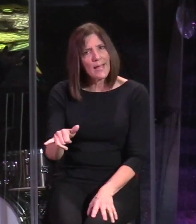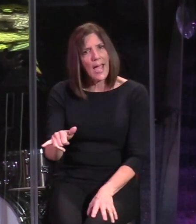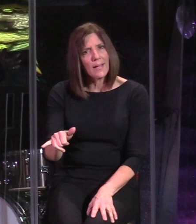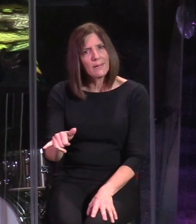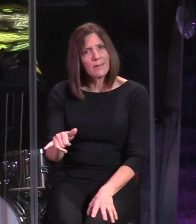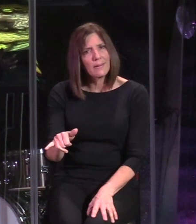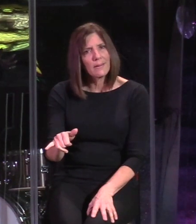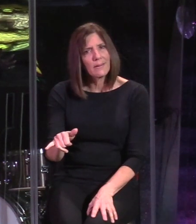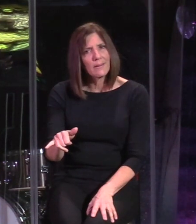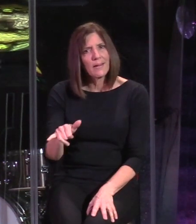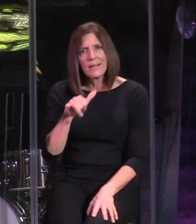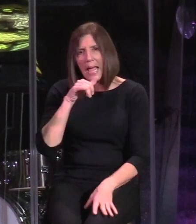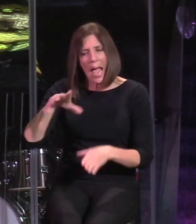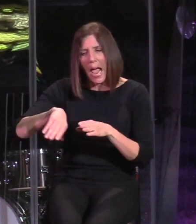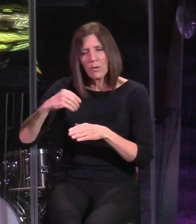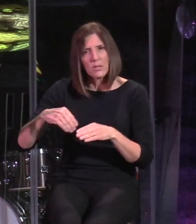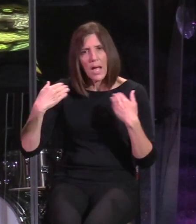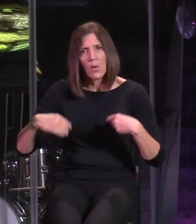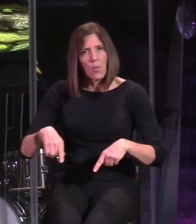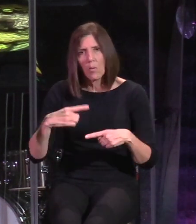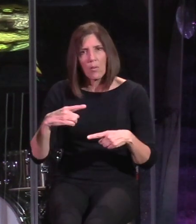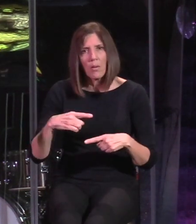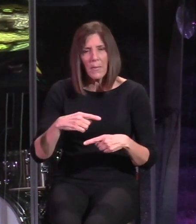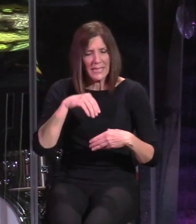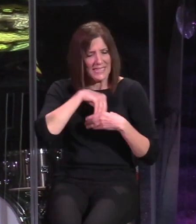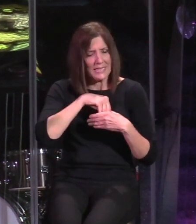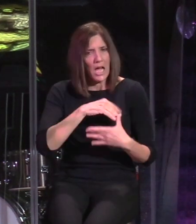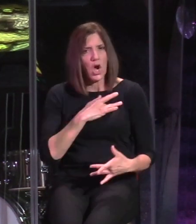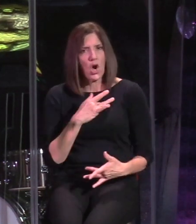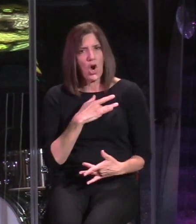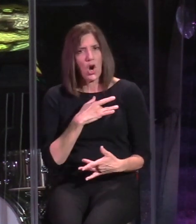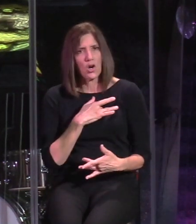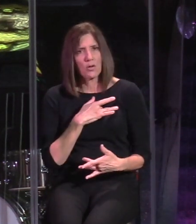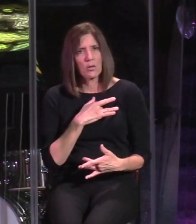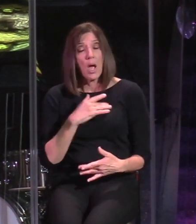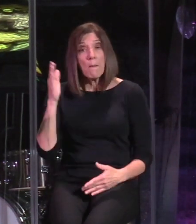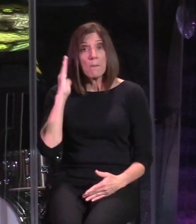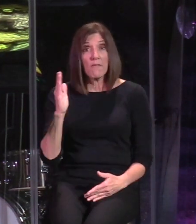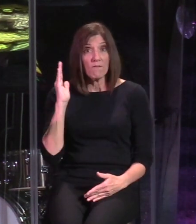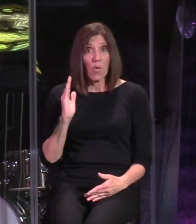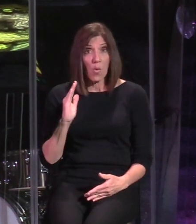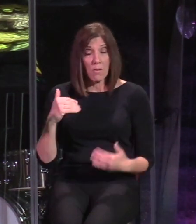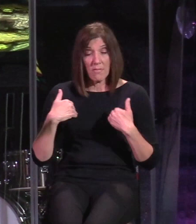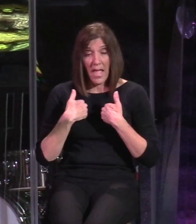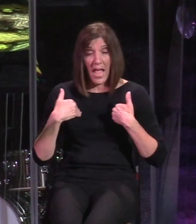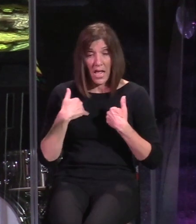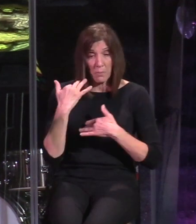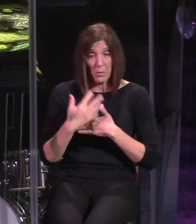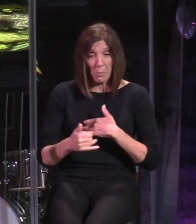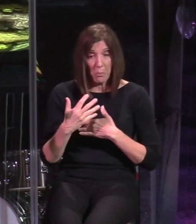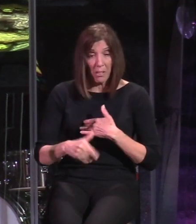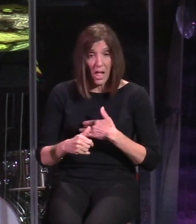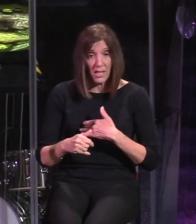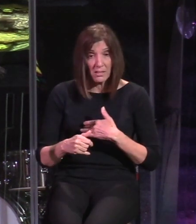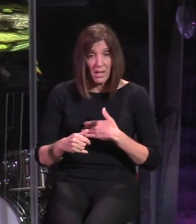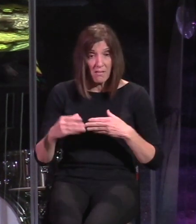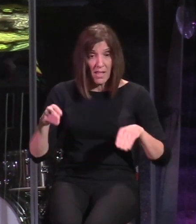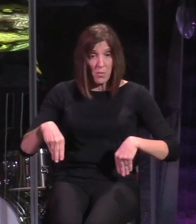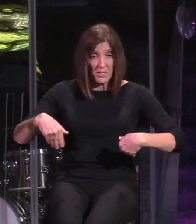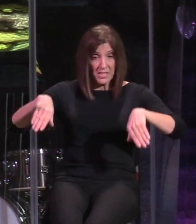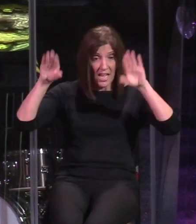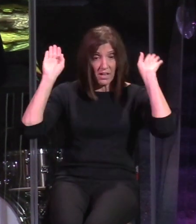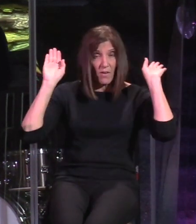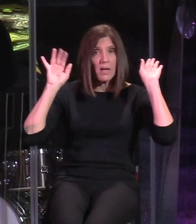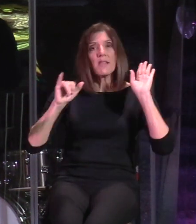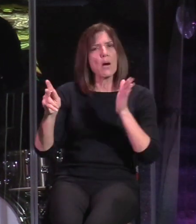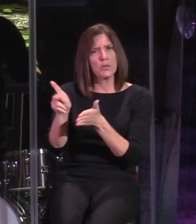external purity. That's what the old covenant animal sacrifices accomplished. They were externally pure. But what we need is